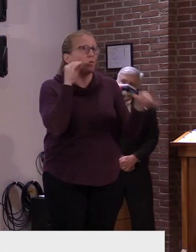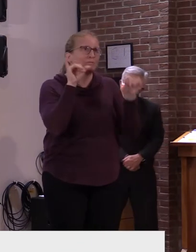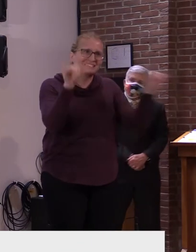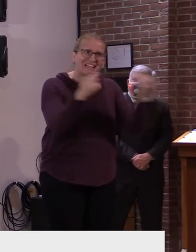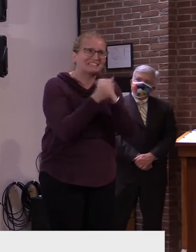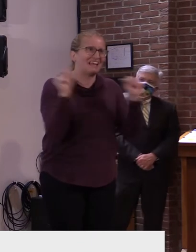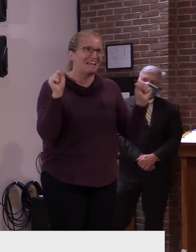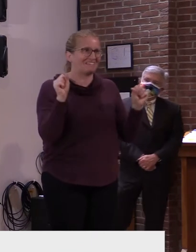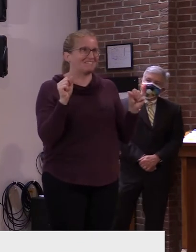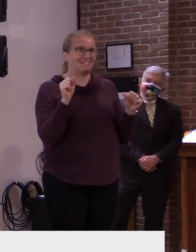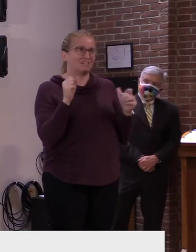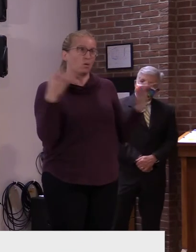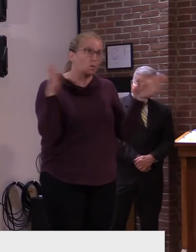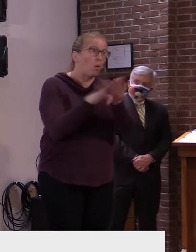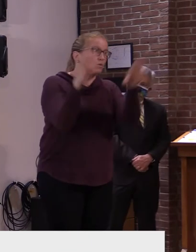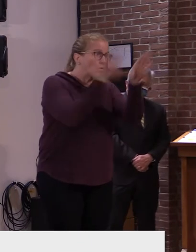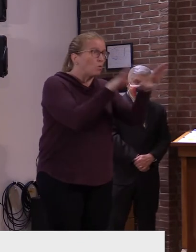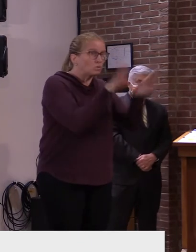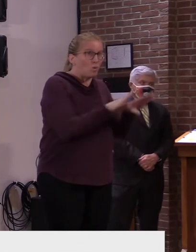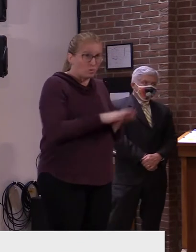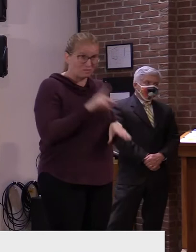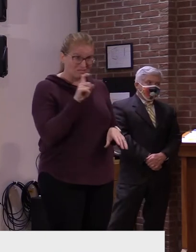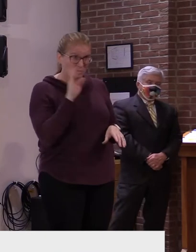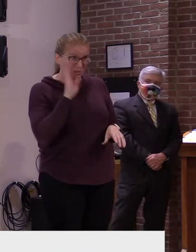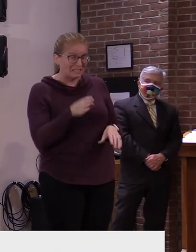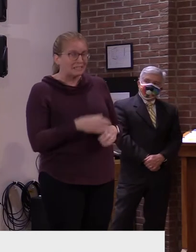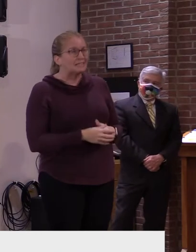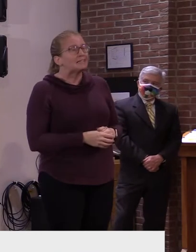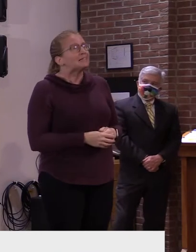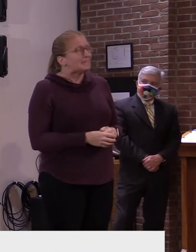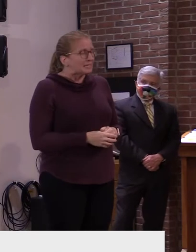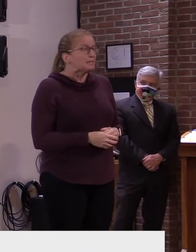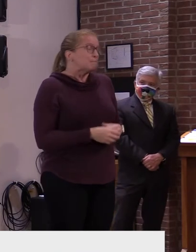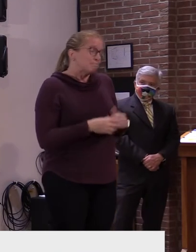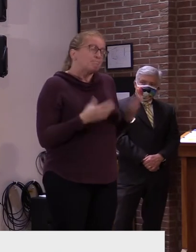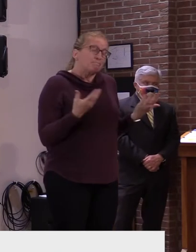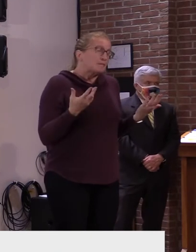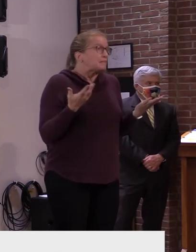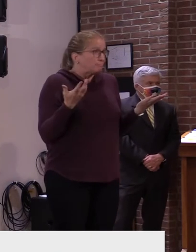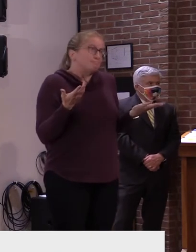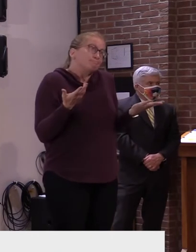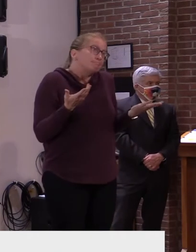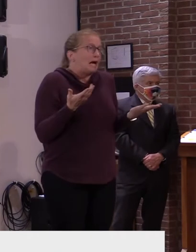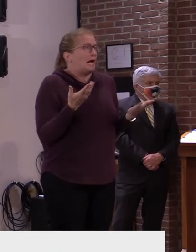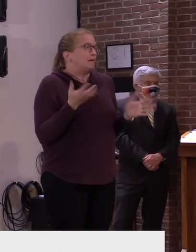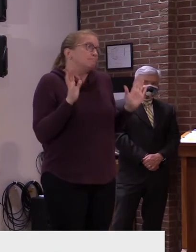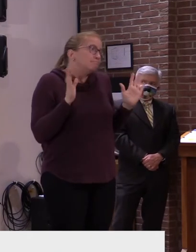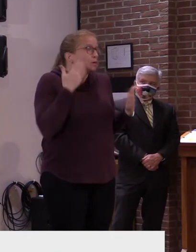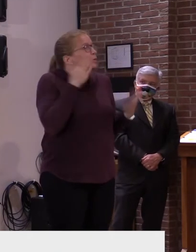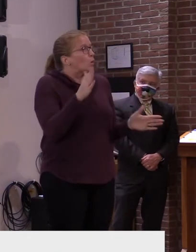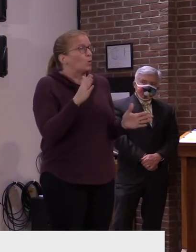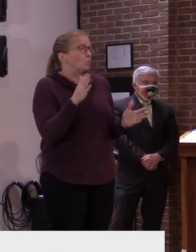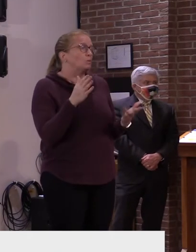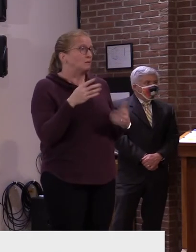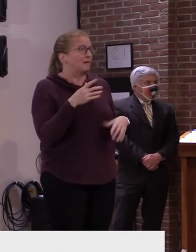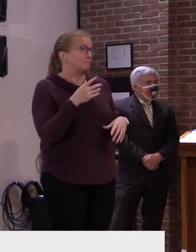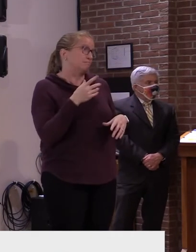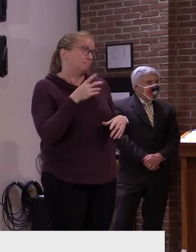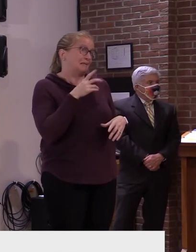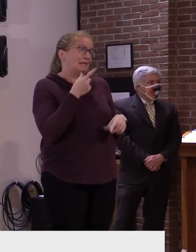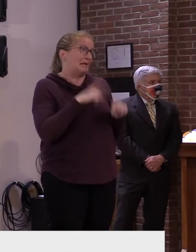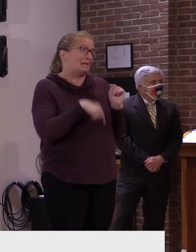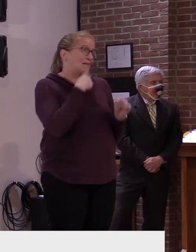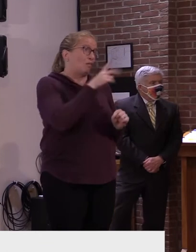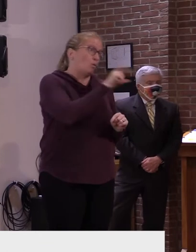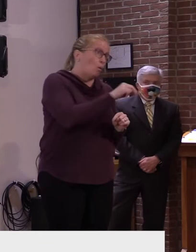yeah i mean we're not taking anything off the table but obviously we're trying to be strategic surgical and trying to tighten the guidelines and